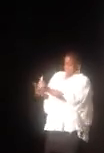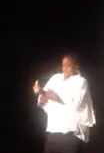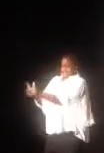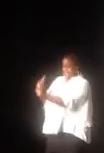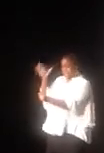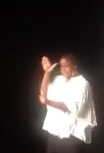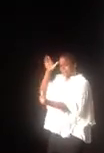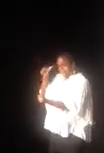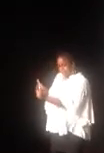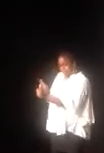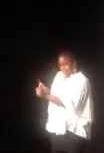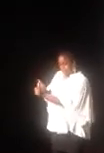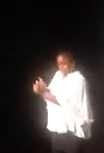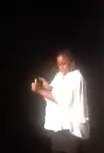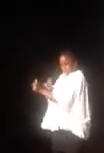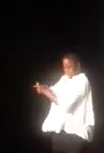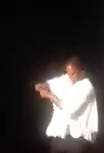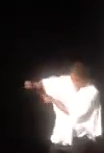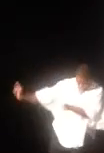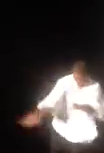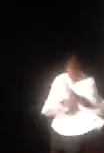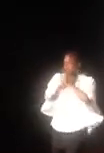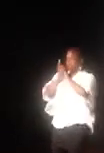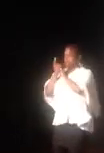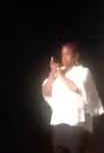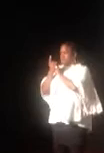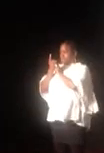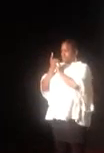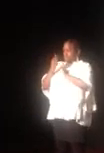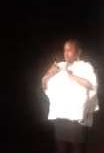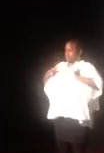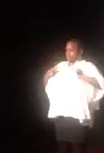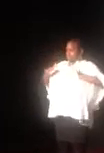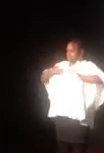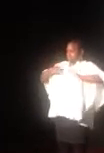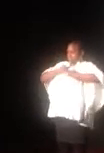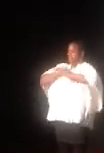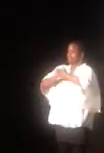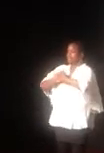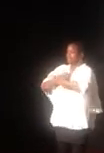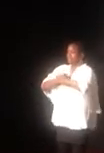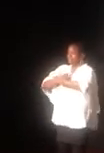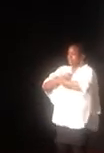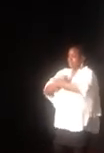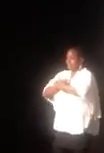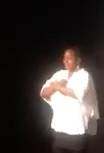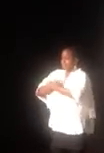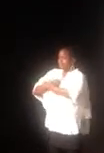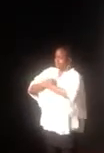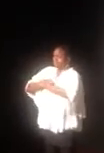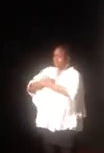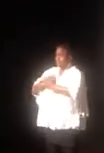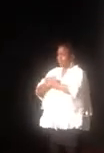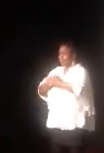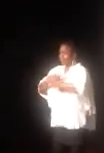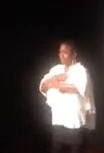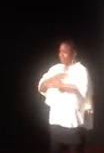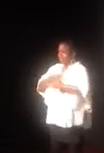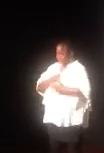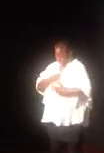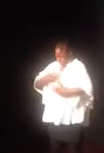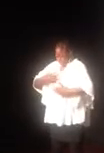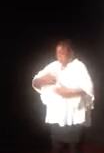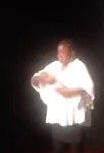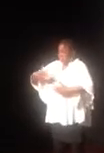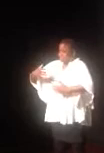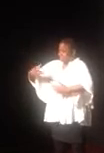just cornered me. I felt my heart beating rapidly. It felt like my heart had jumped out of my chest and onto my arm, like I